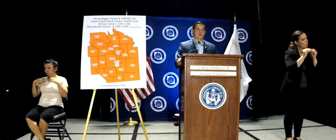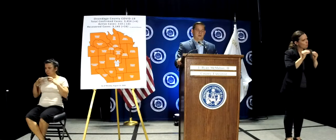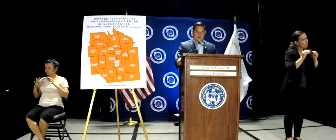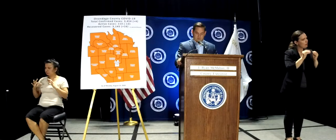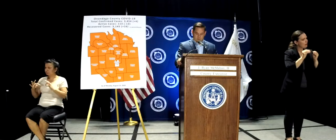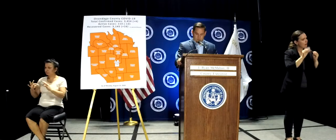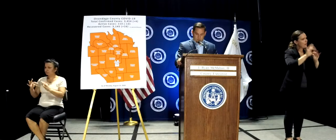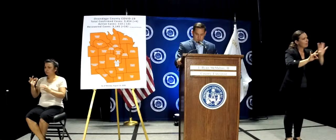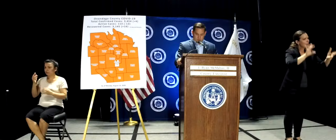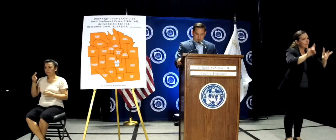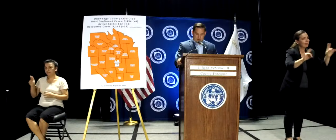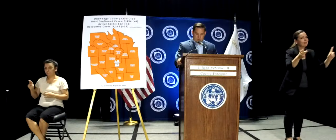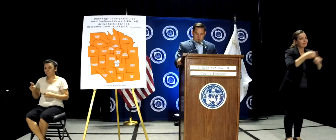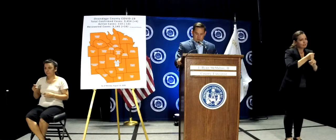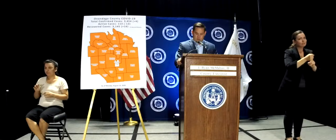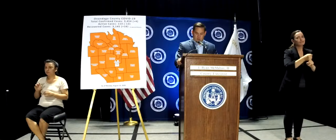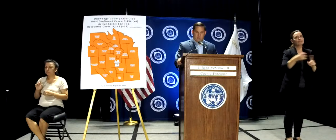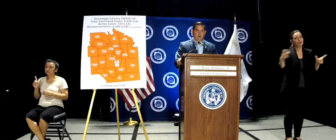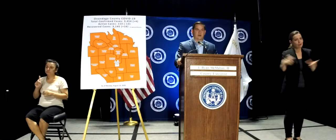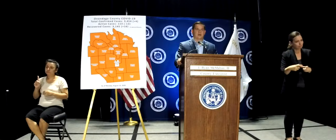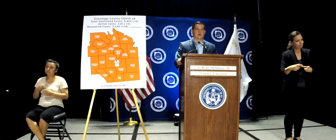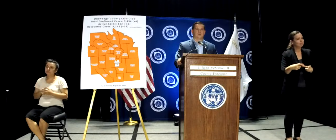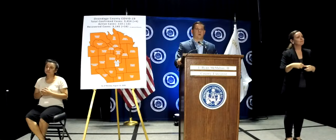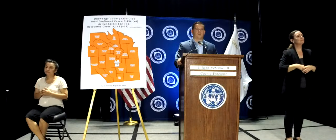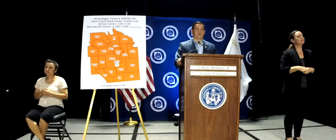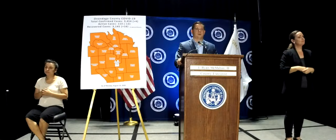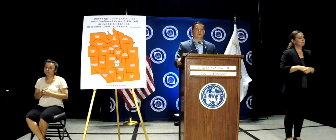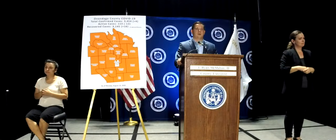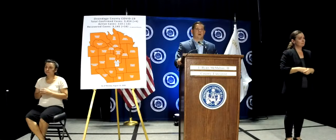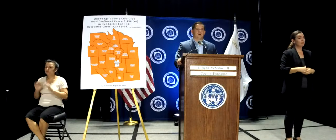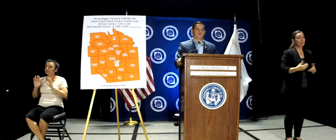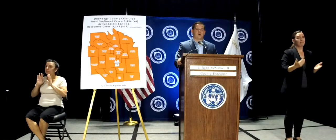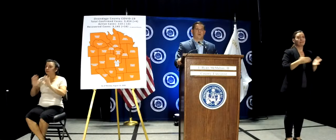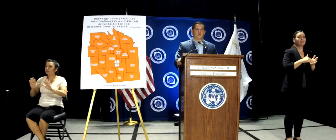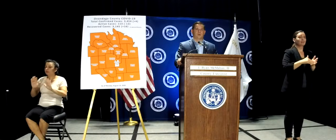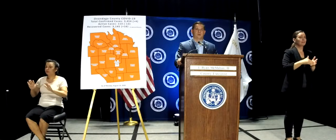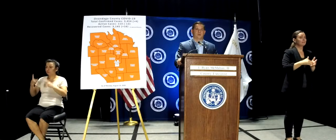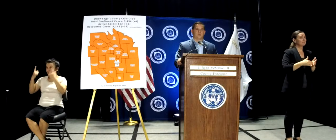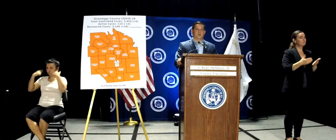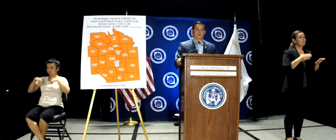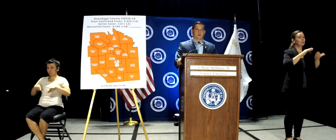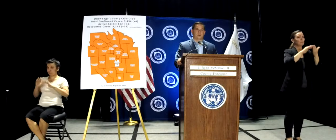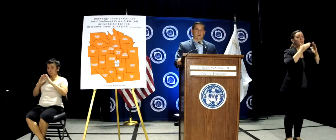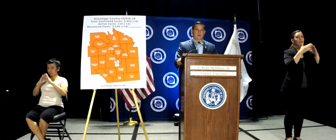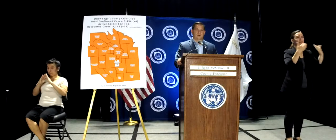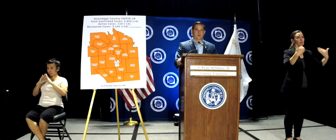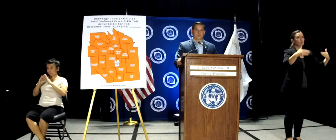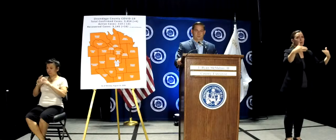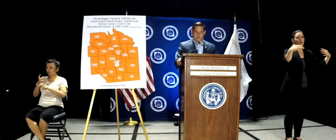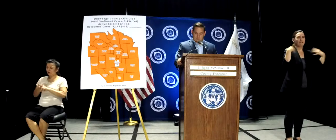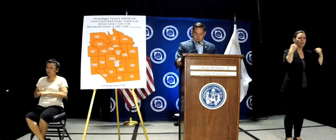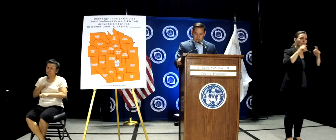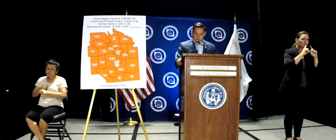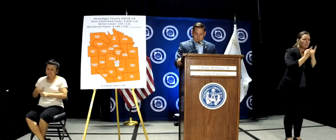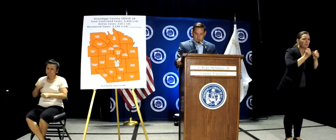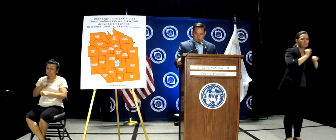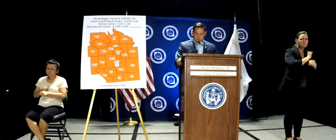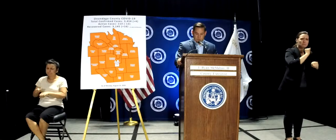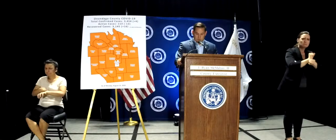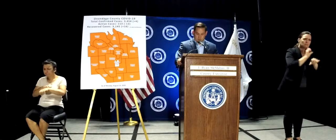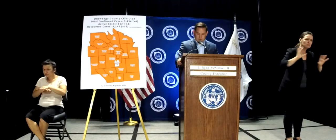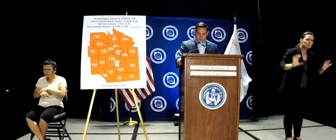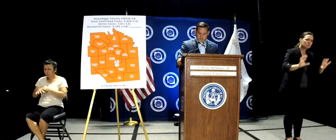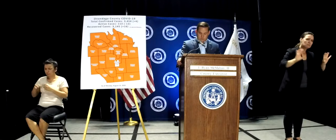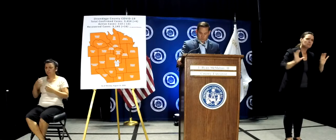good. And so again, I want to thank our county health department for all the work they're doing. Dr. Gupta, led by Dr.